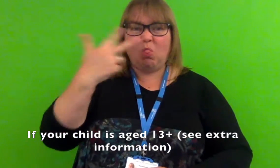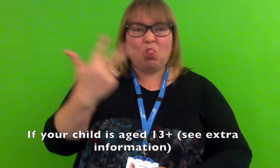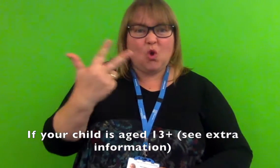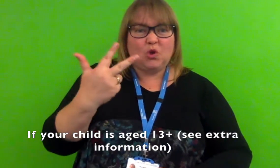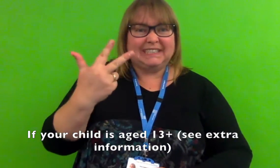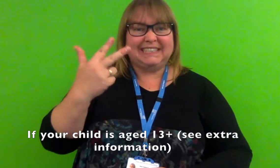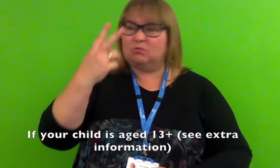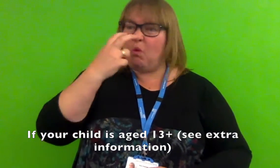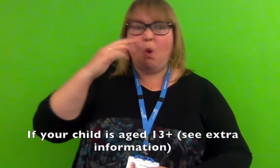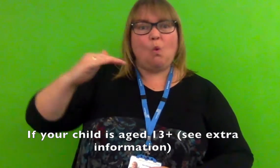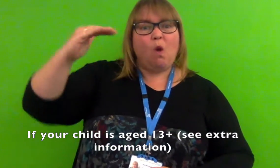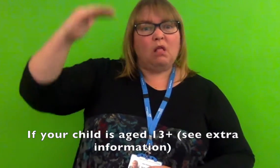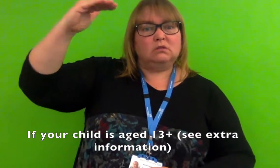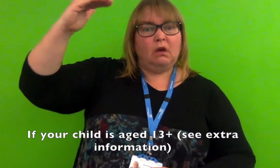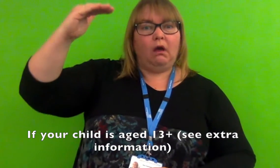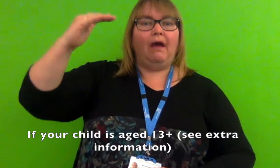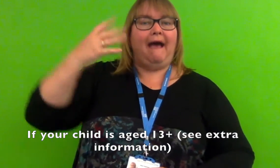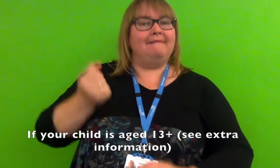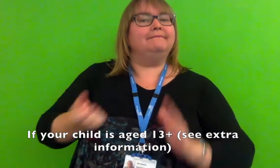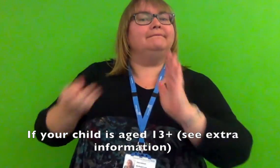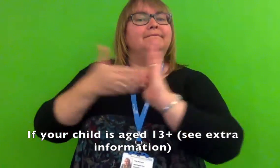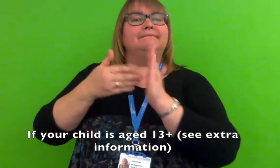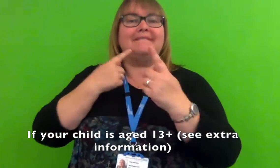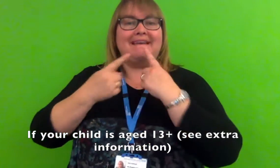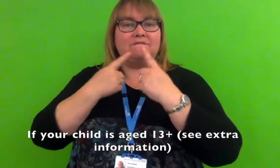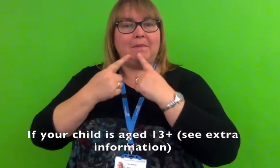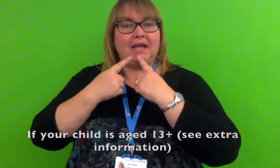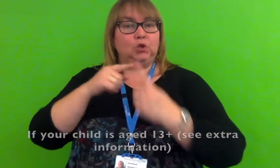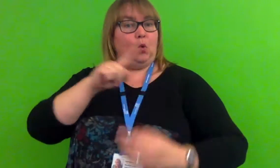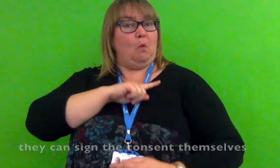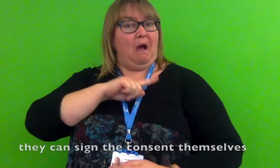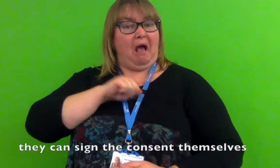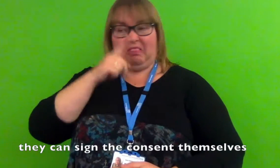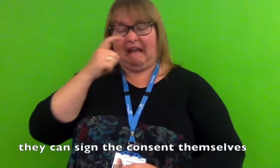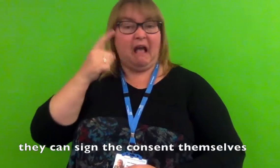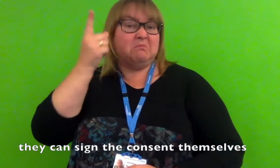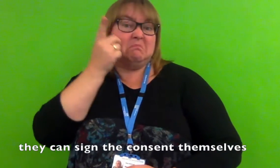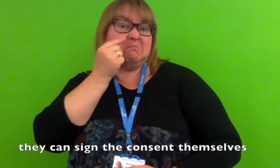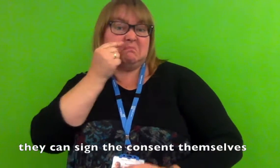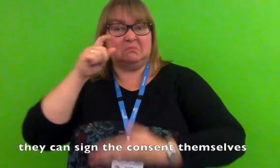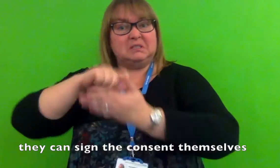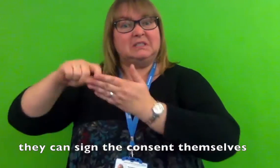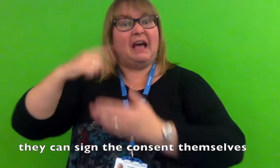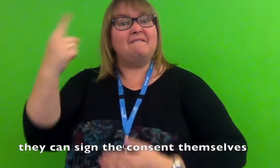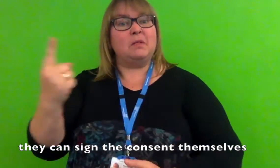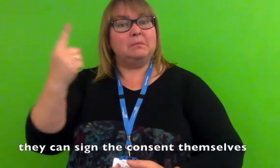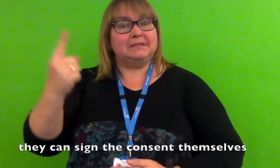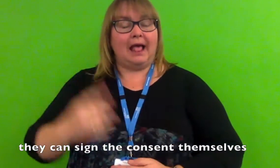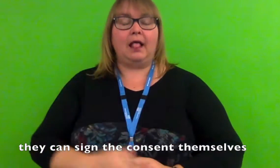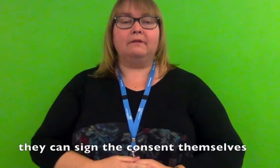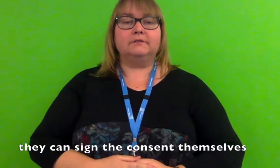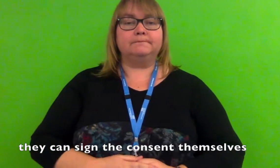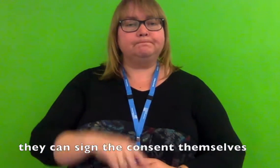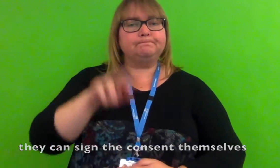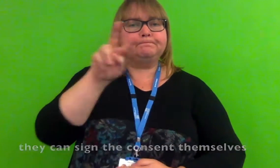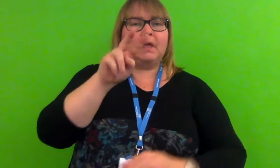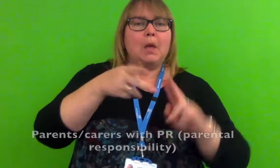If your child is aged 13 or older, see the extra information because they can sign the consent